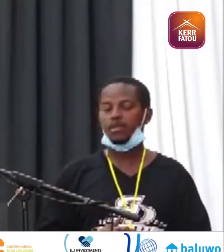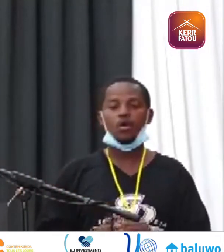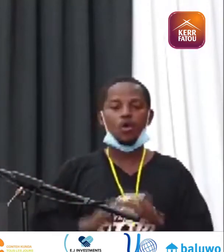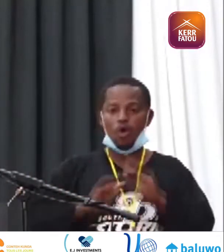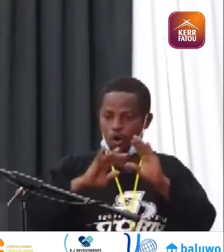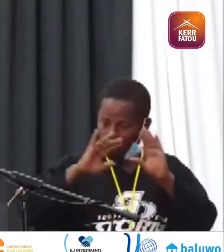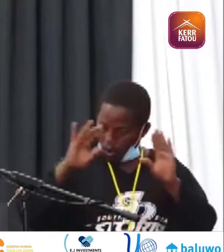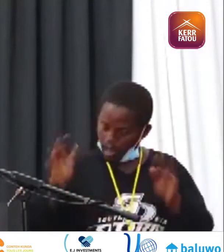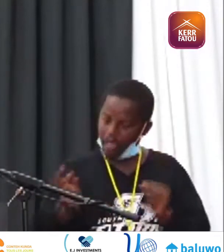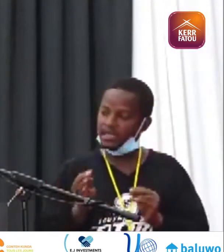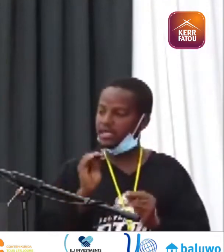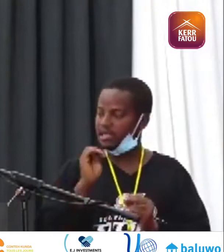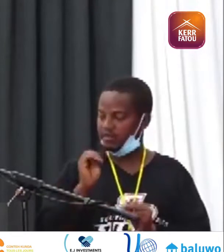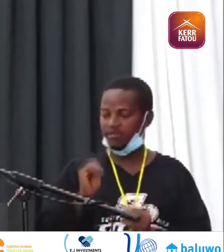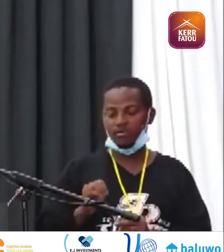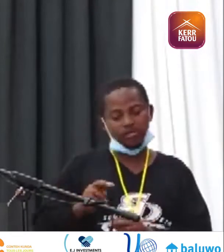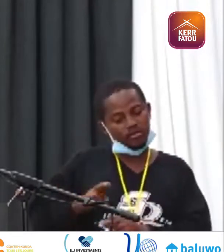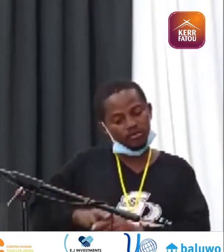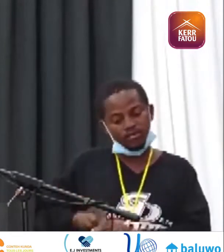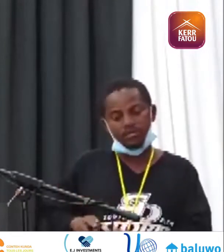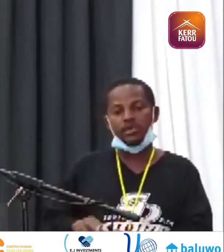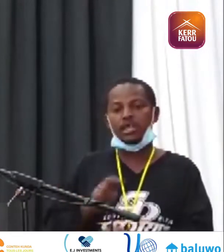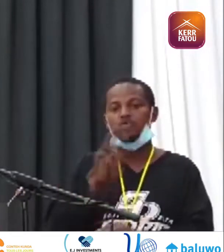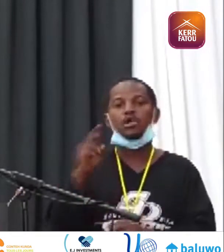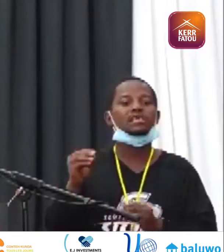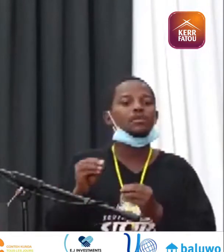all executives, NAMs,